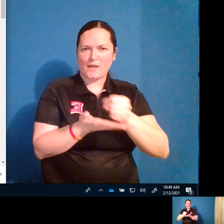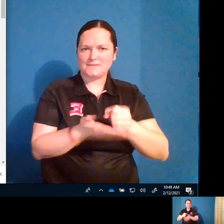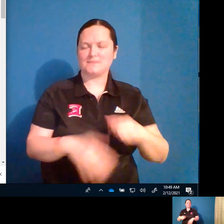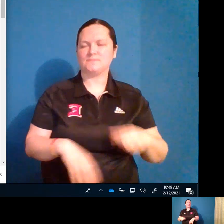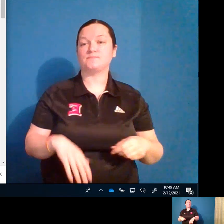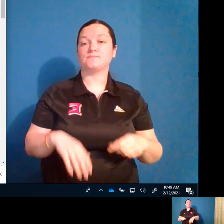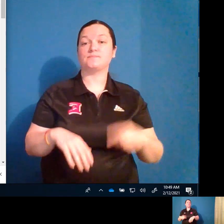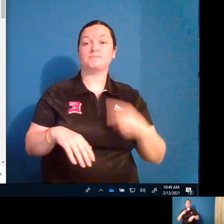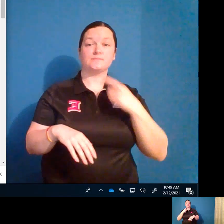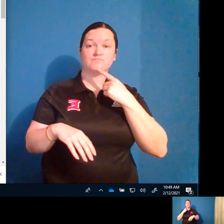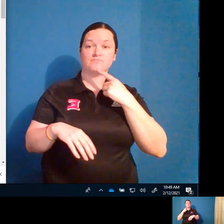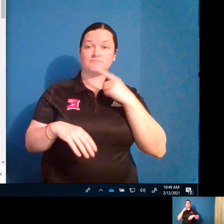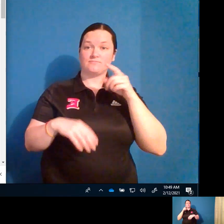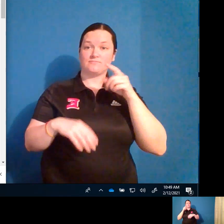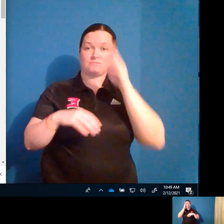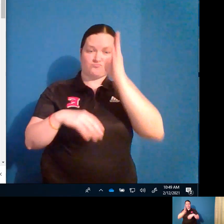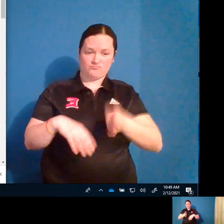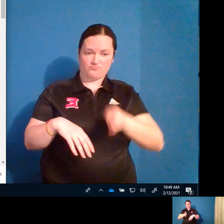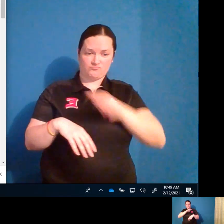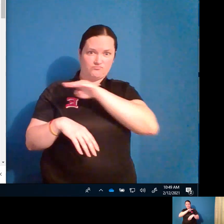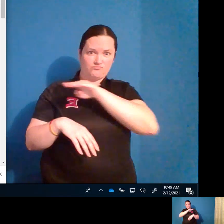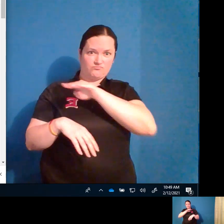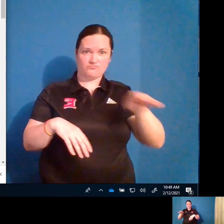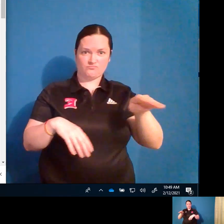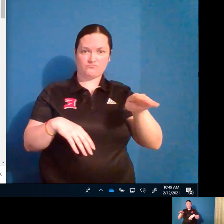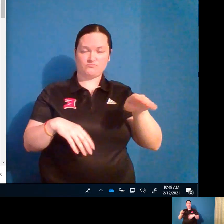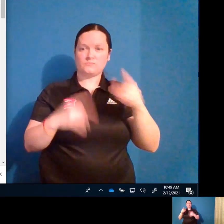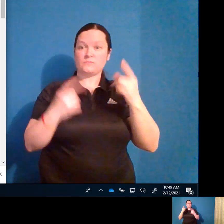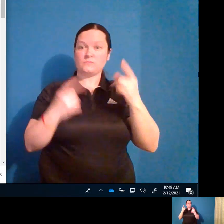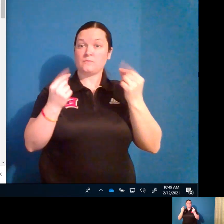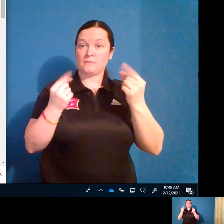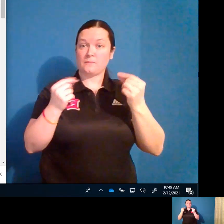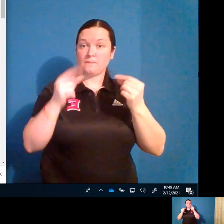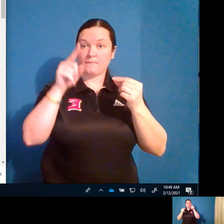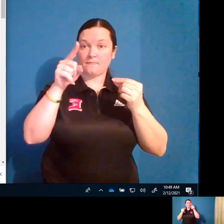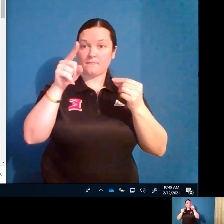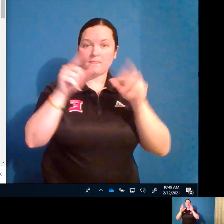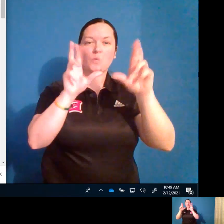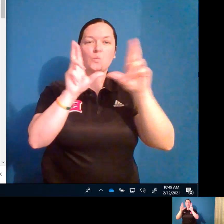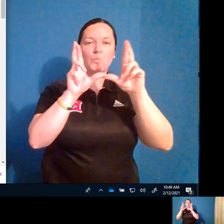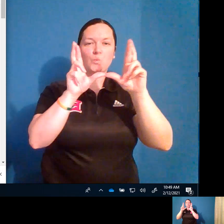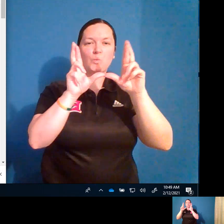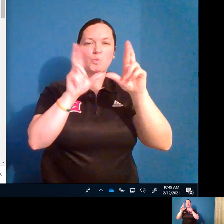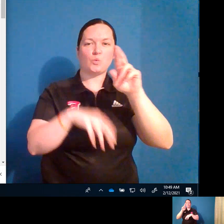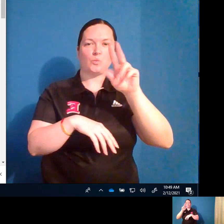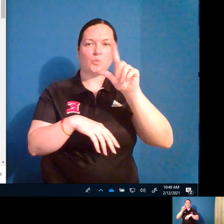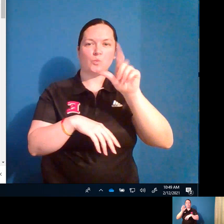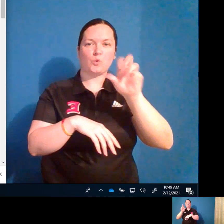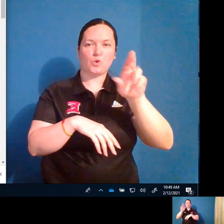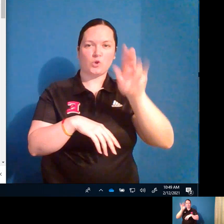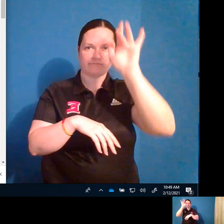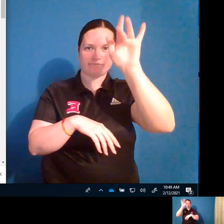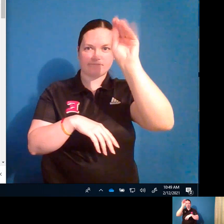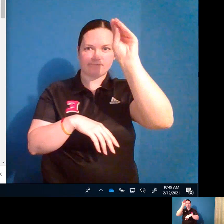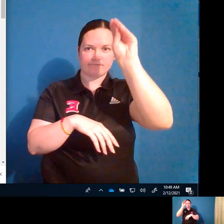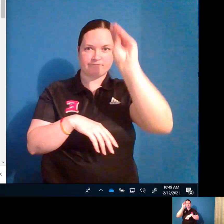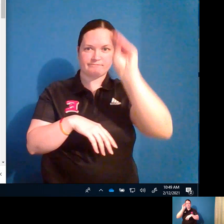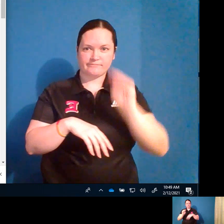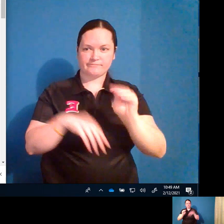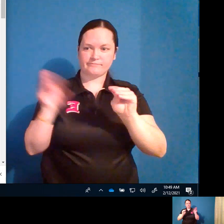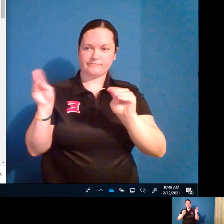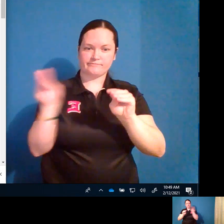it says I need to divide this in 4. So in order to do that, all I do is go over to my ruler and I